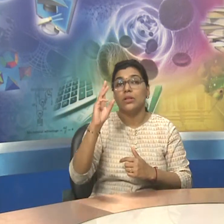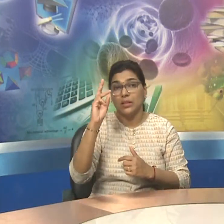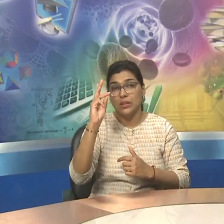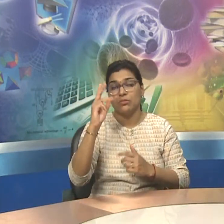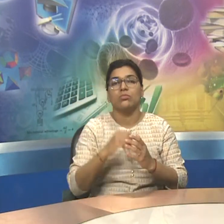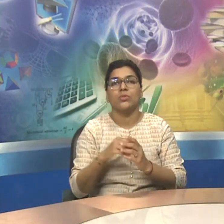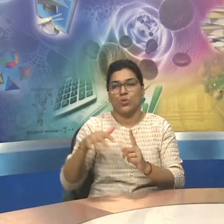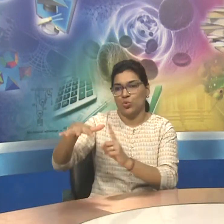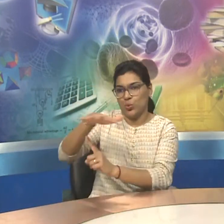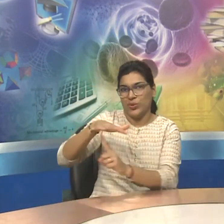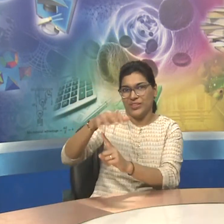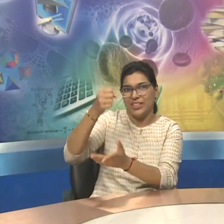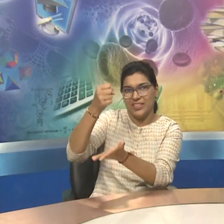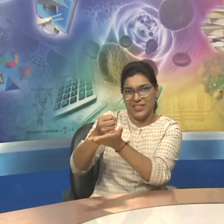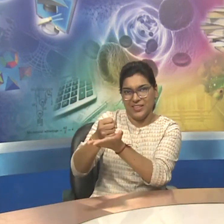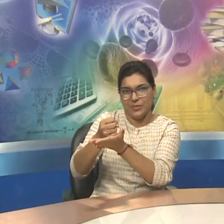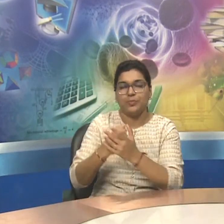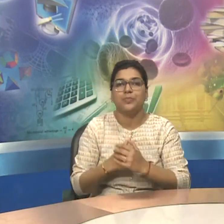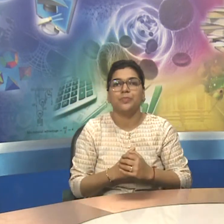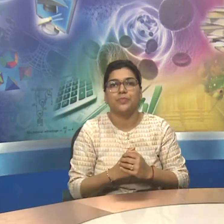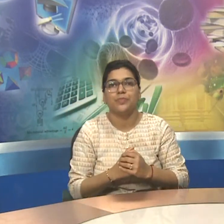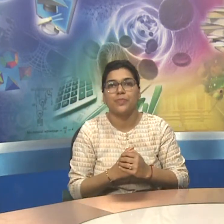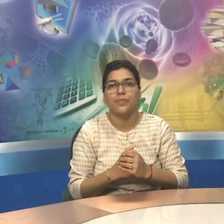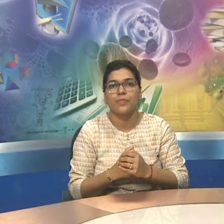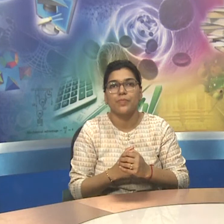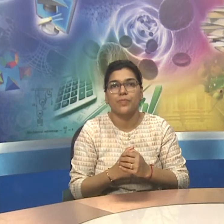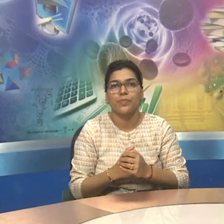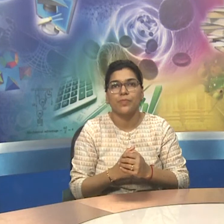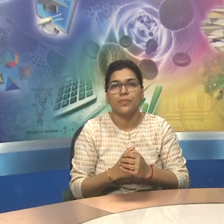Next, social right